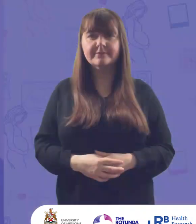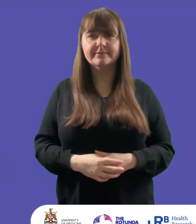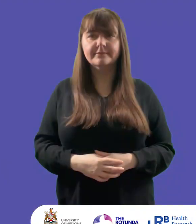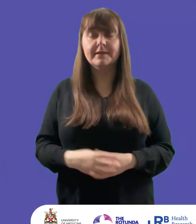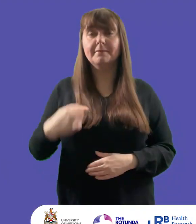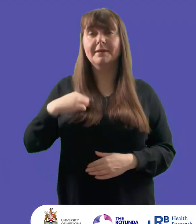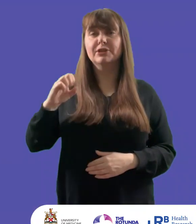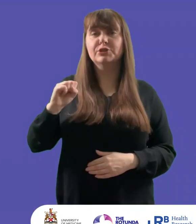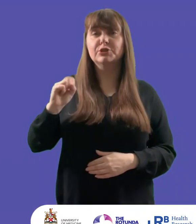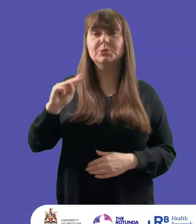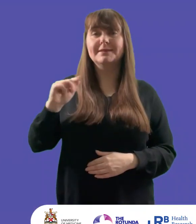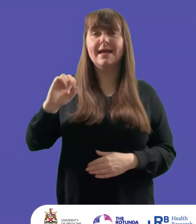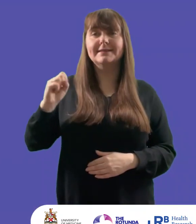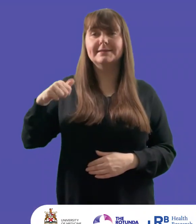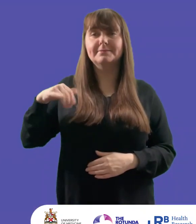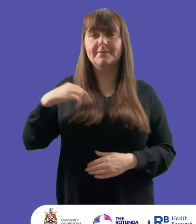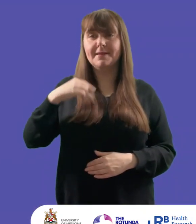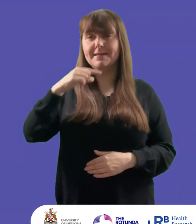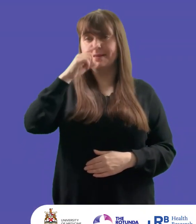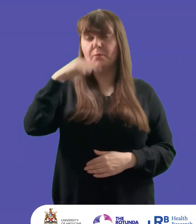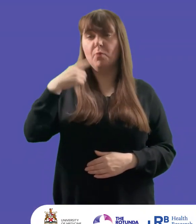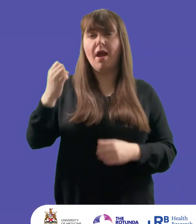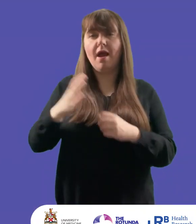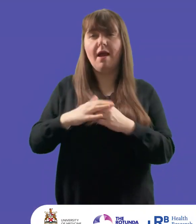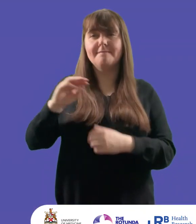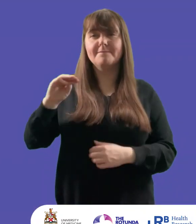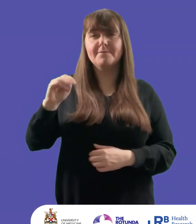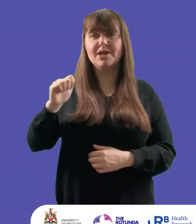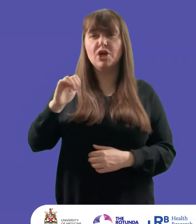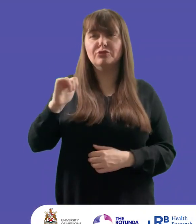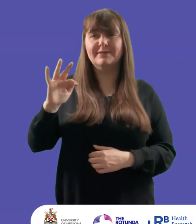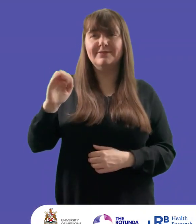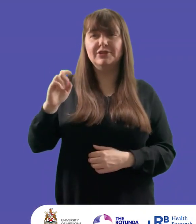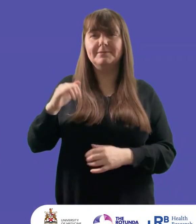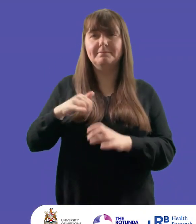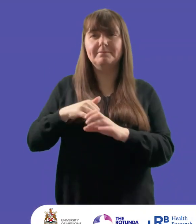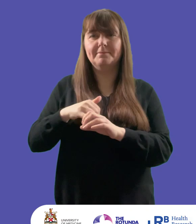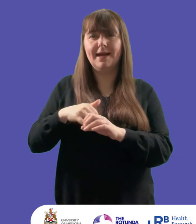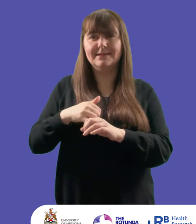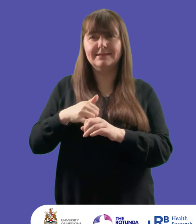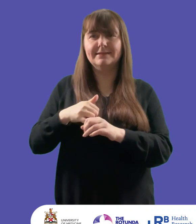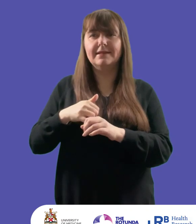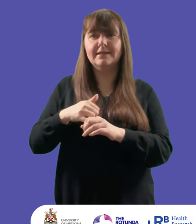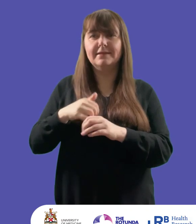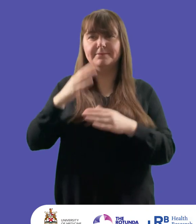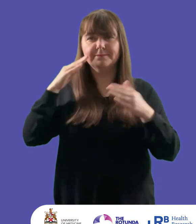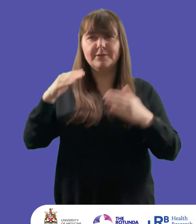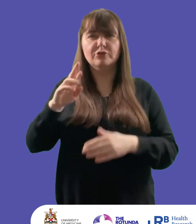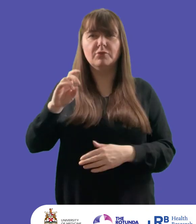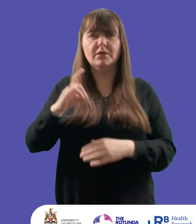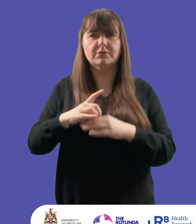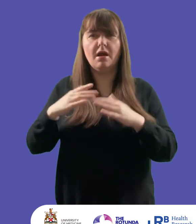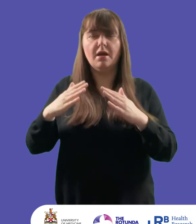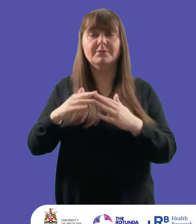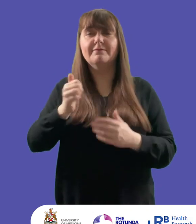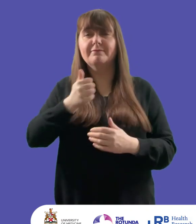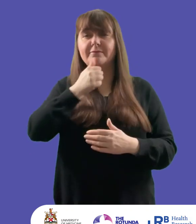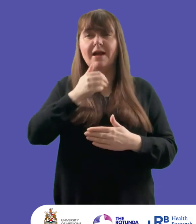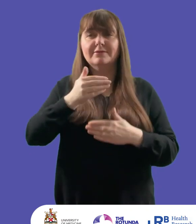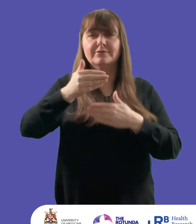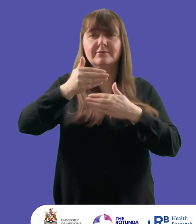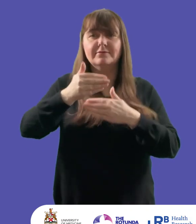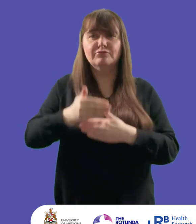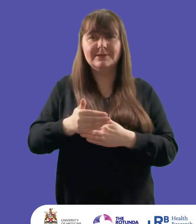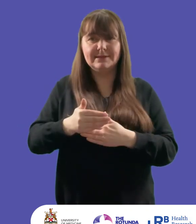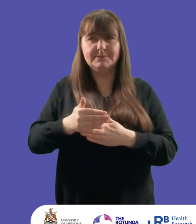Hi, Suzanne Smith is my name, and I'm one of the Maternal Fetal Medicine Fellows working here at the Rotunda Hospital. First trimester screening tests are